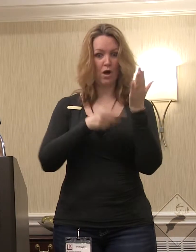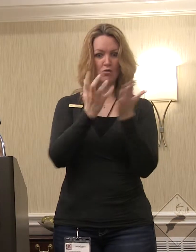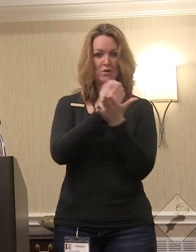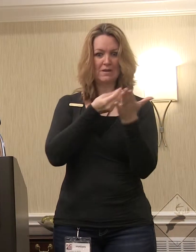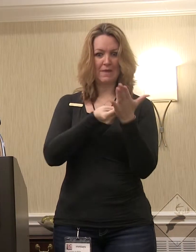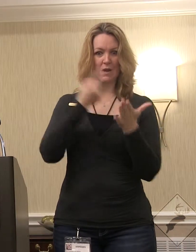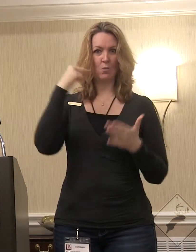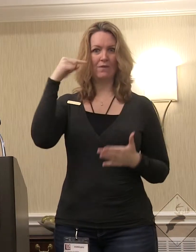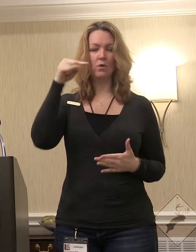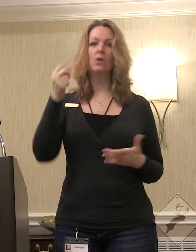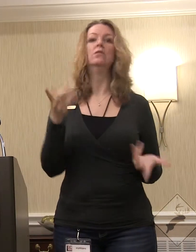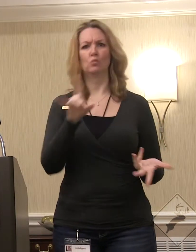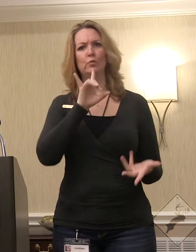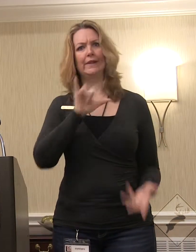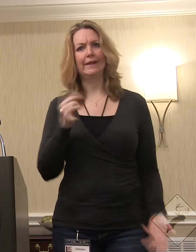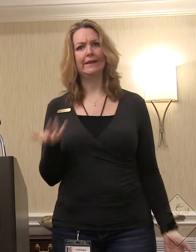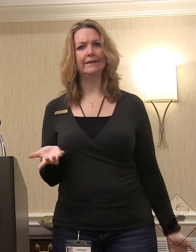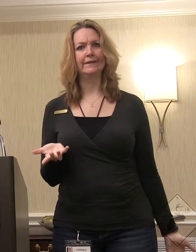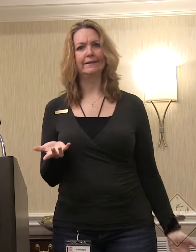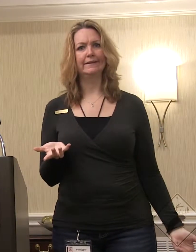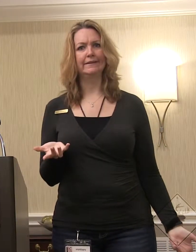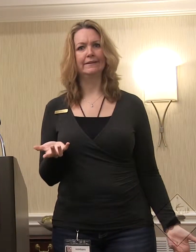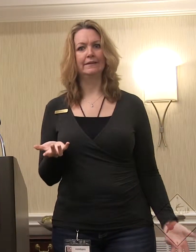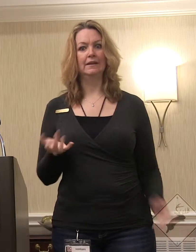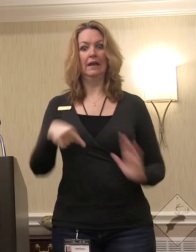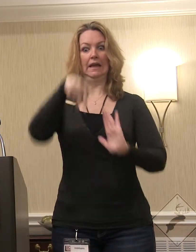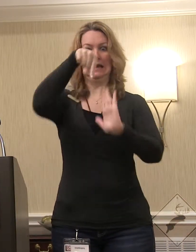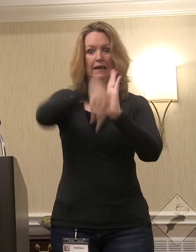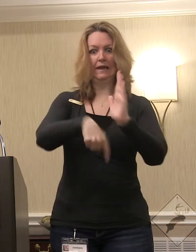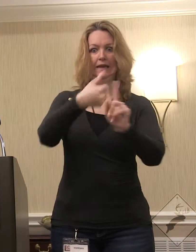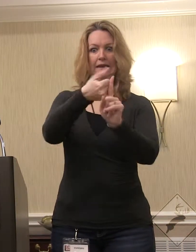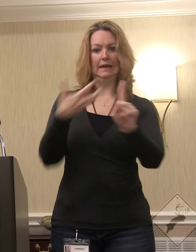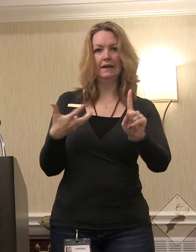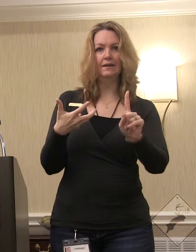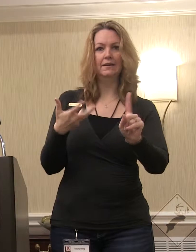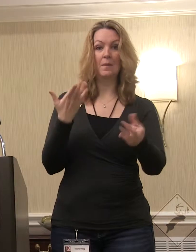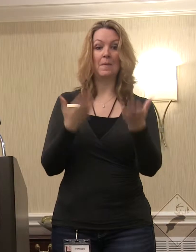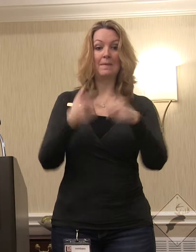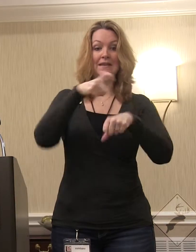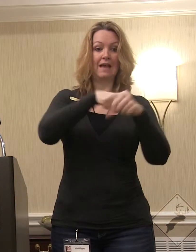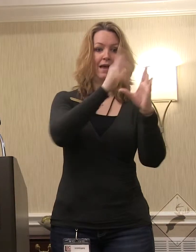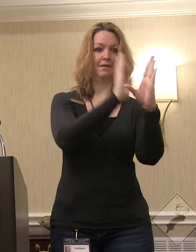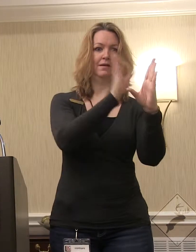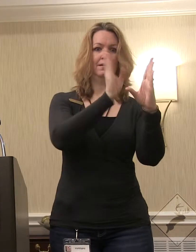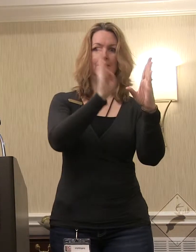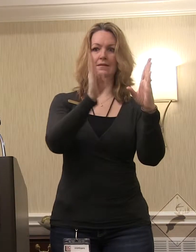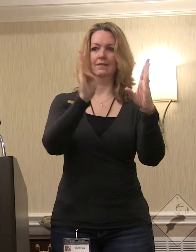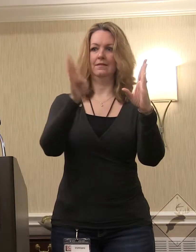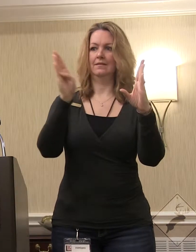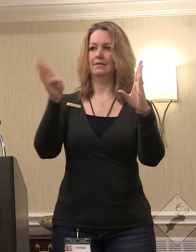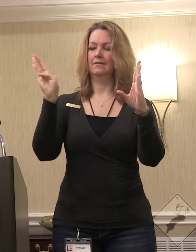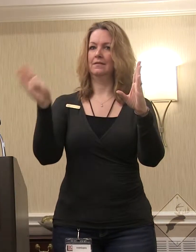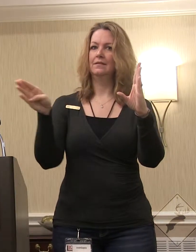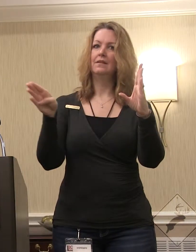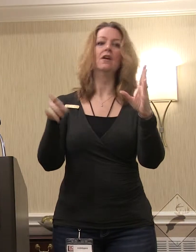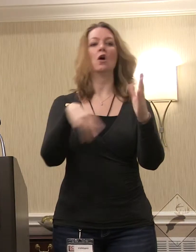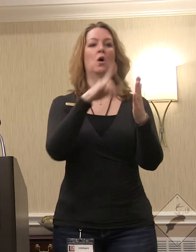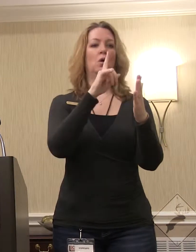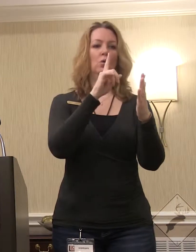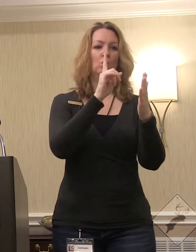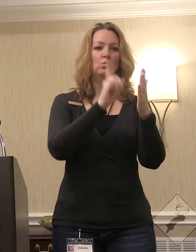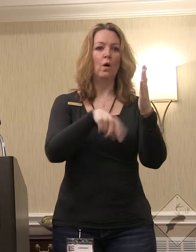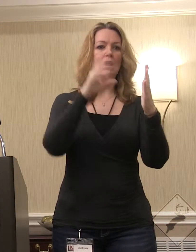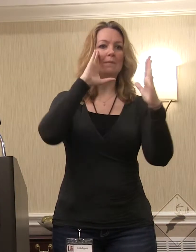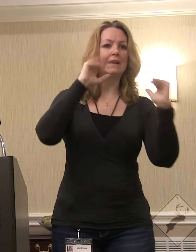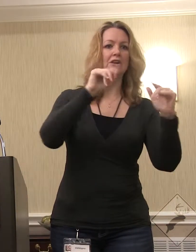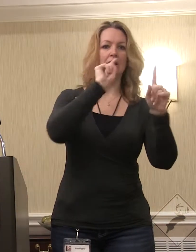money for, really, in detail. Perhaps even a timeline, stages, phases, whatever you